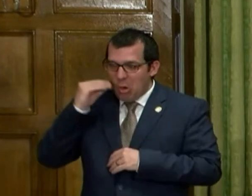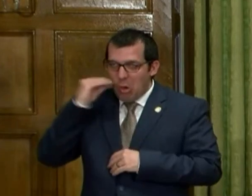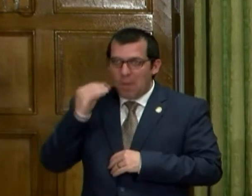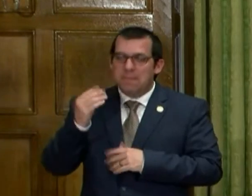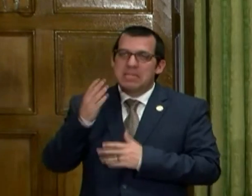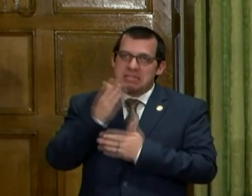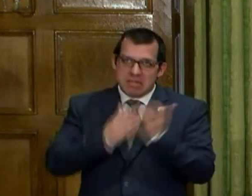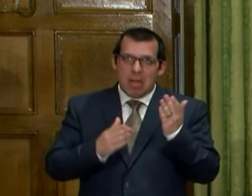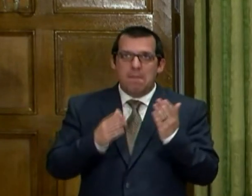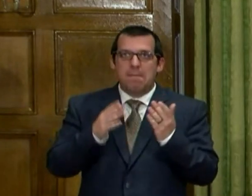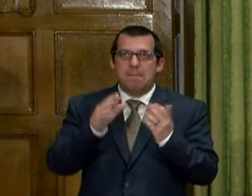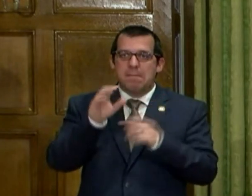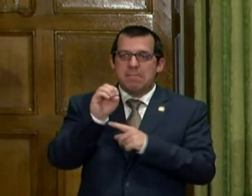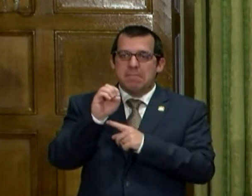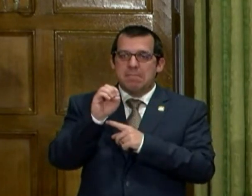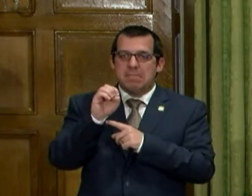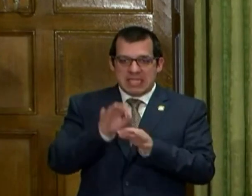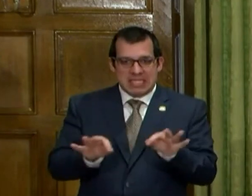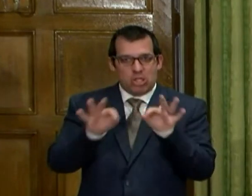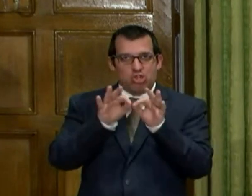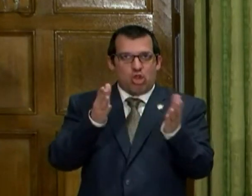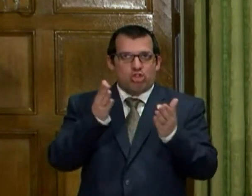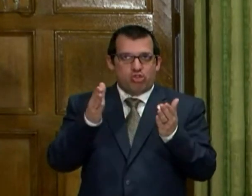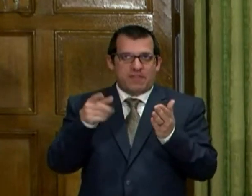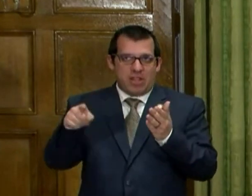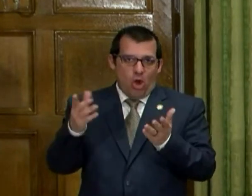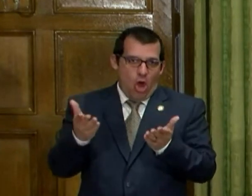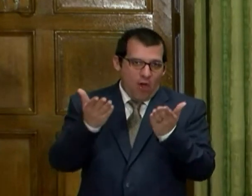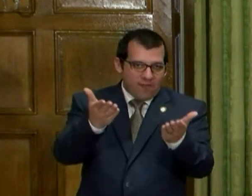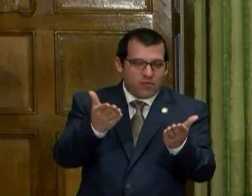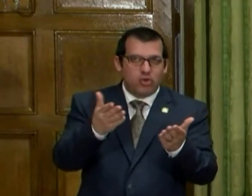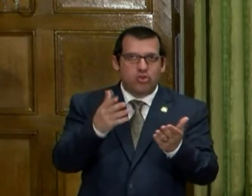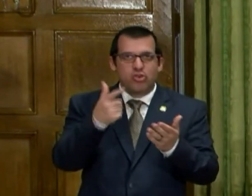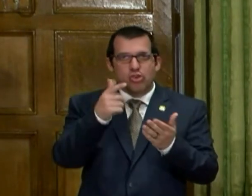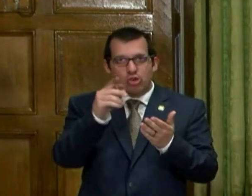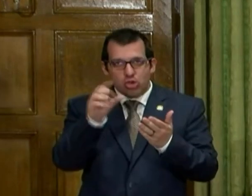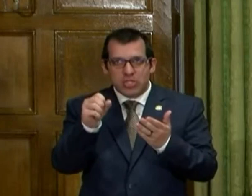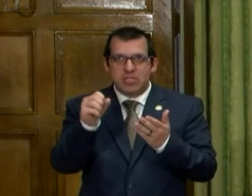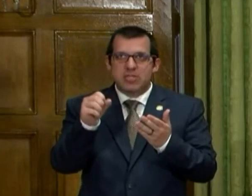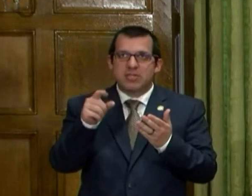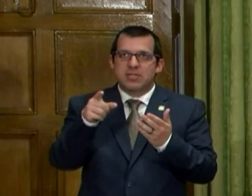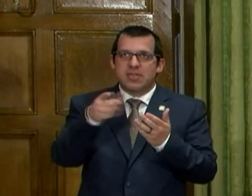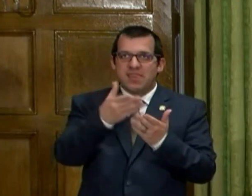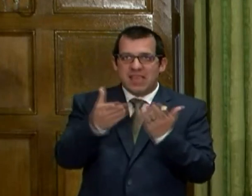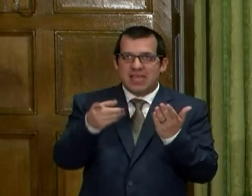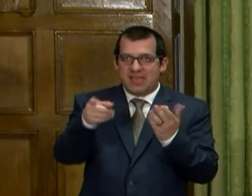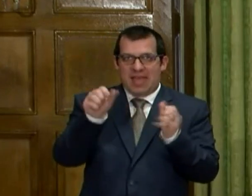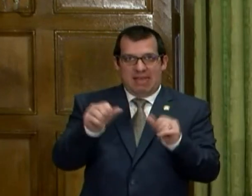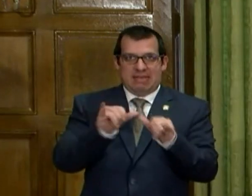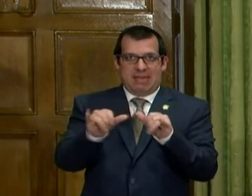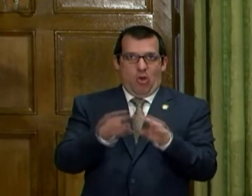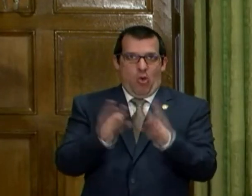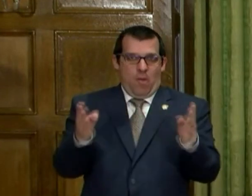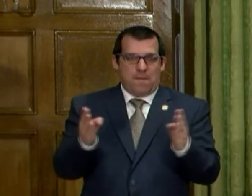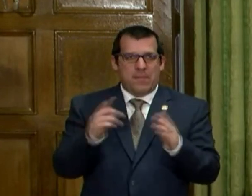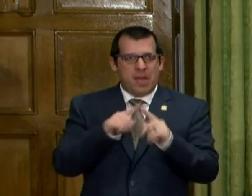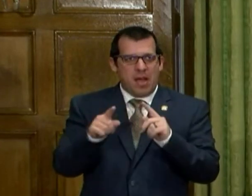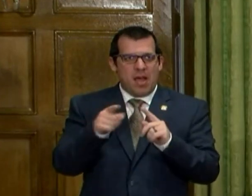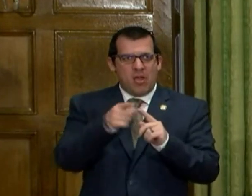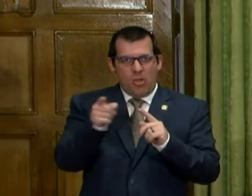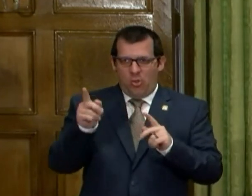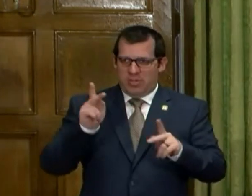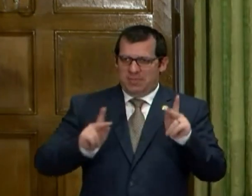some essential services that are offered, goods that are needed, that can stay open. But people